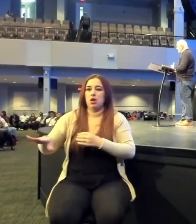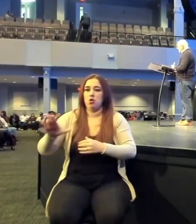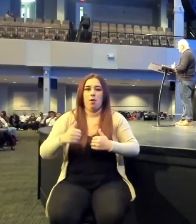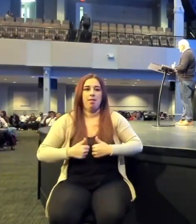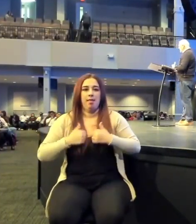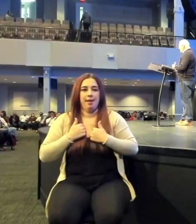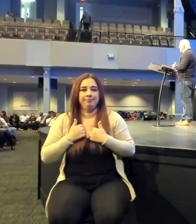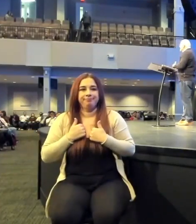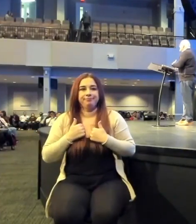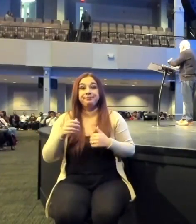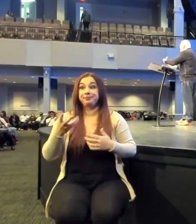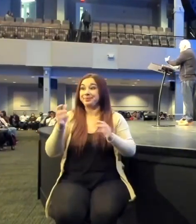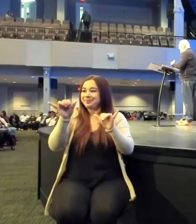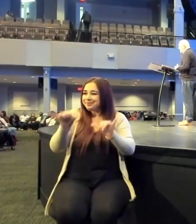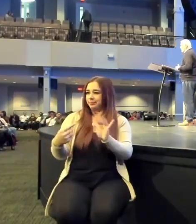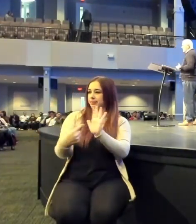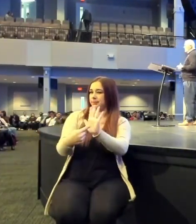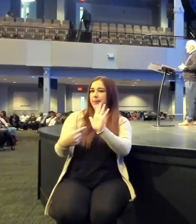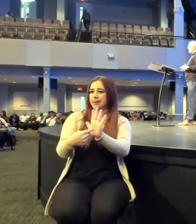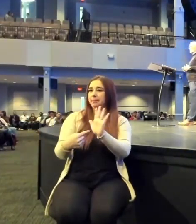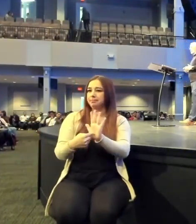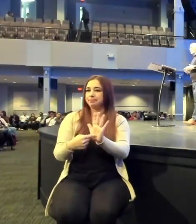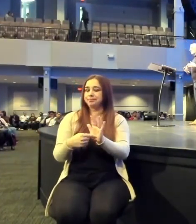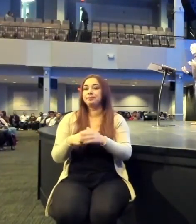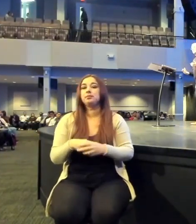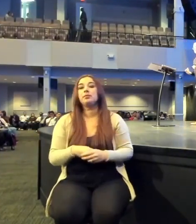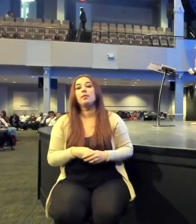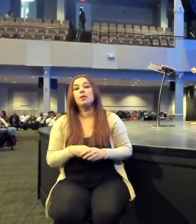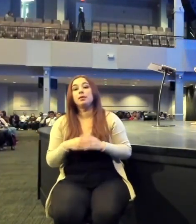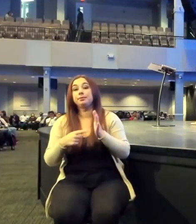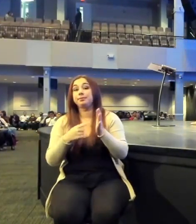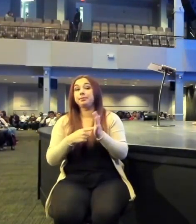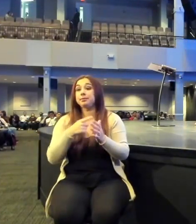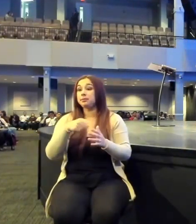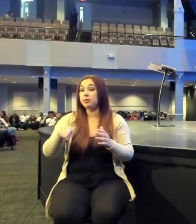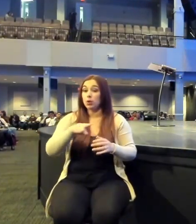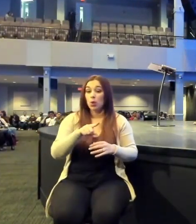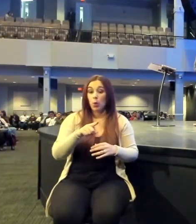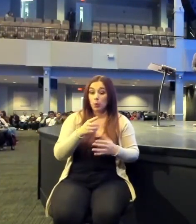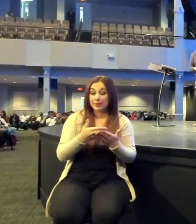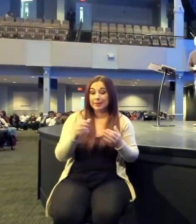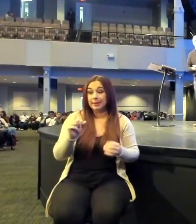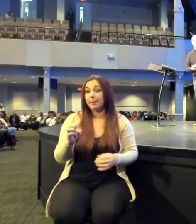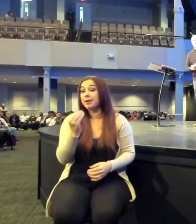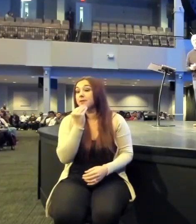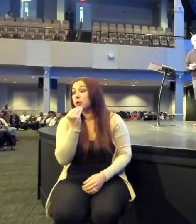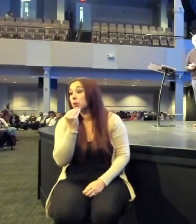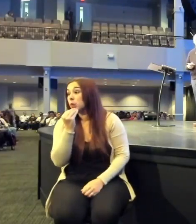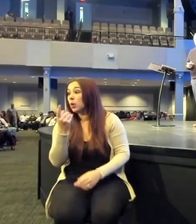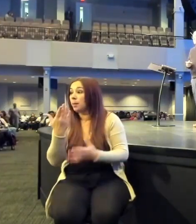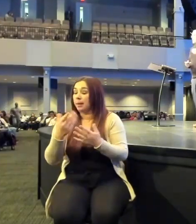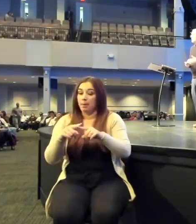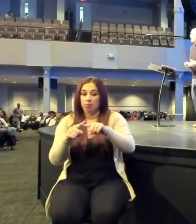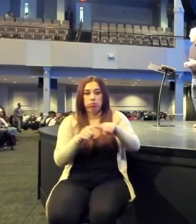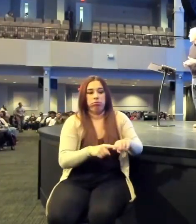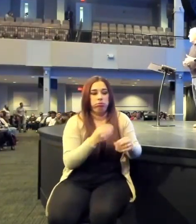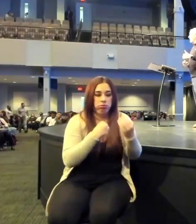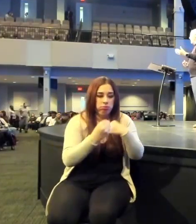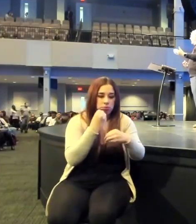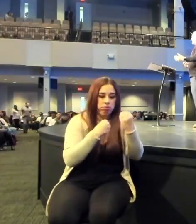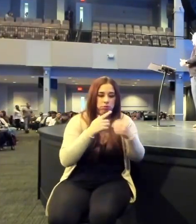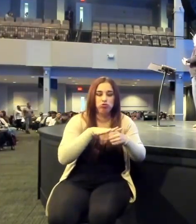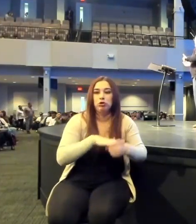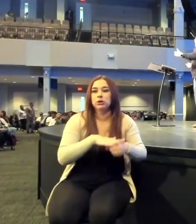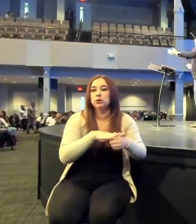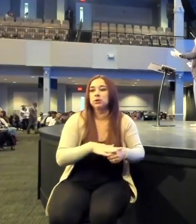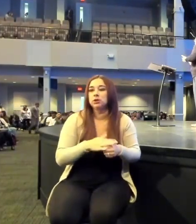life. And that's a symptom of it. Sometimes that substance can actually be food. Some people depend upon food, and some